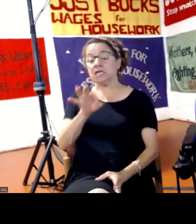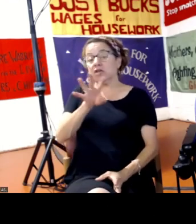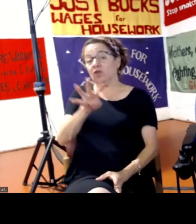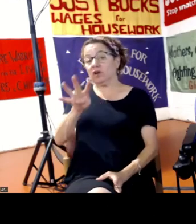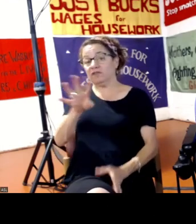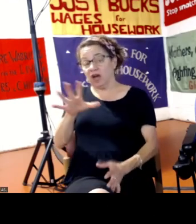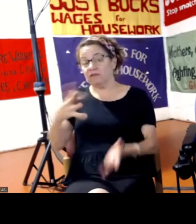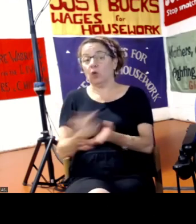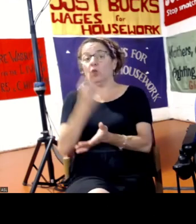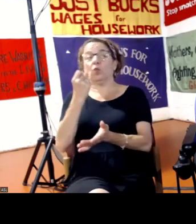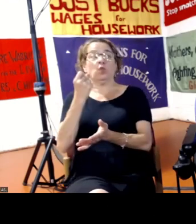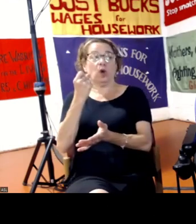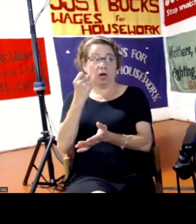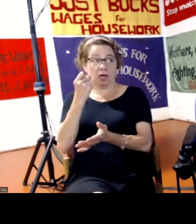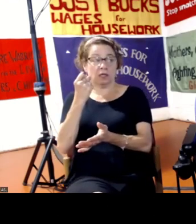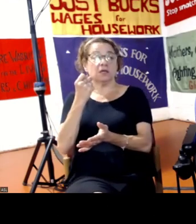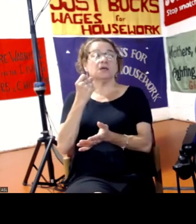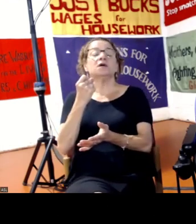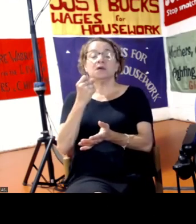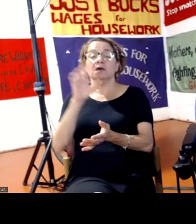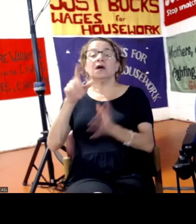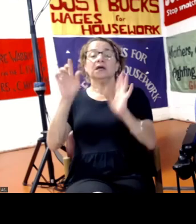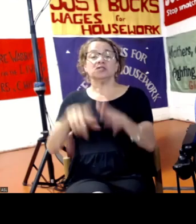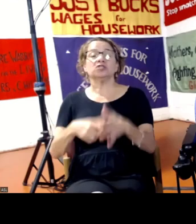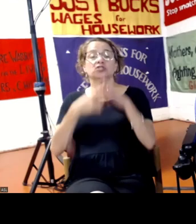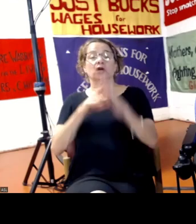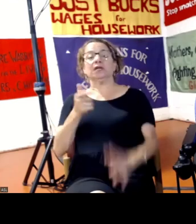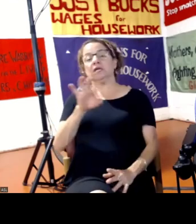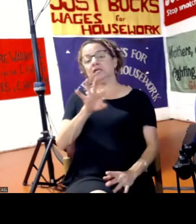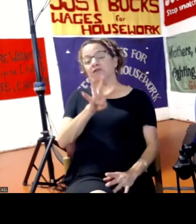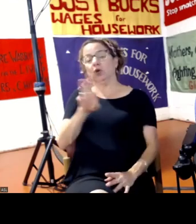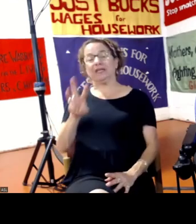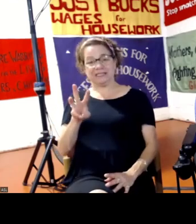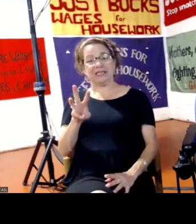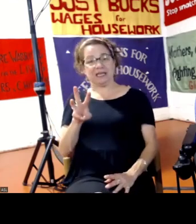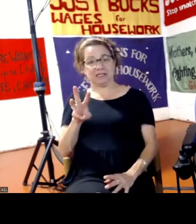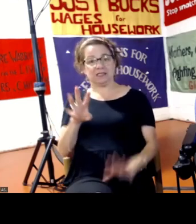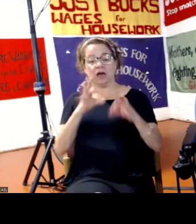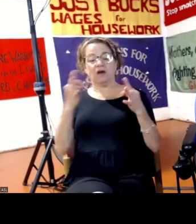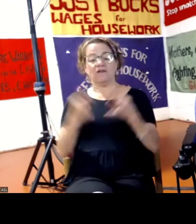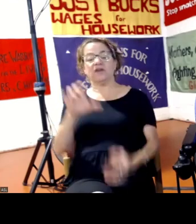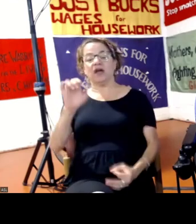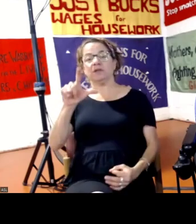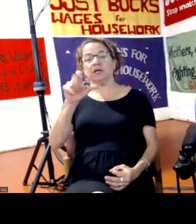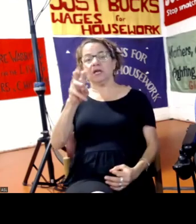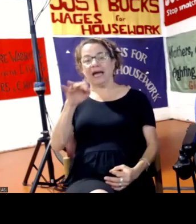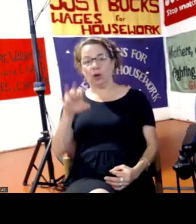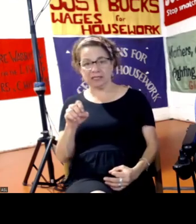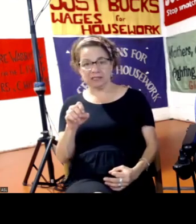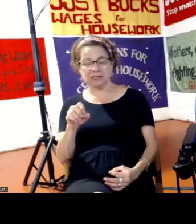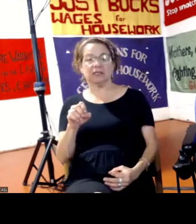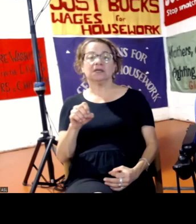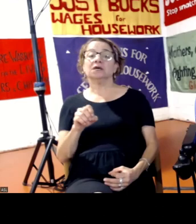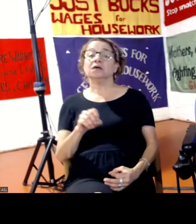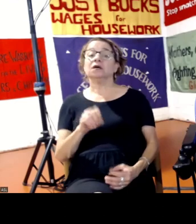and family allowance was introduced in 1946. And it wasn't what she wanted. It was much